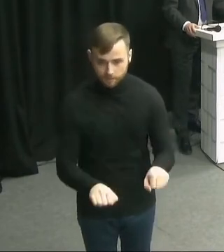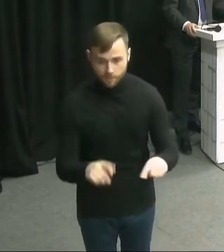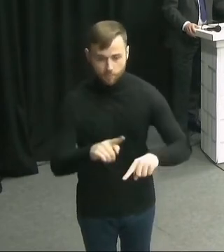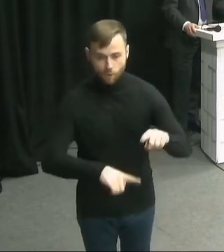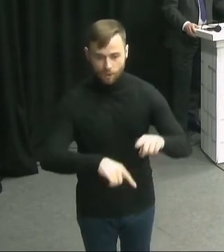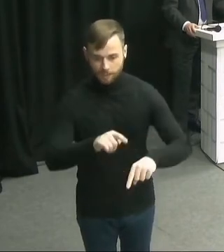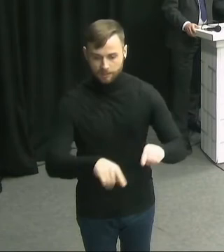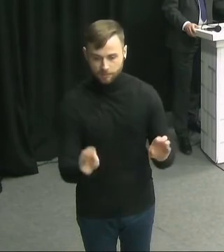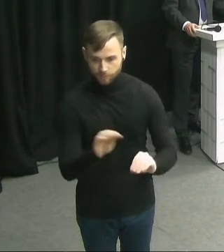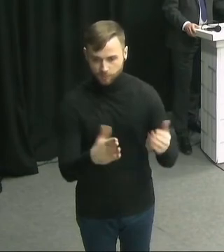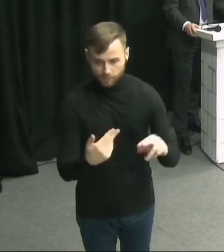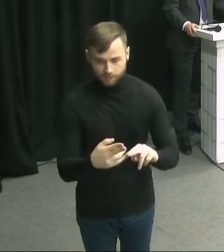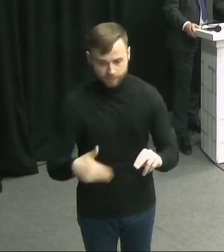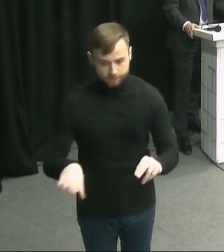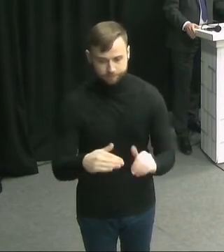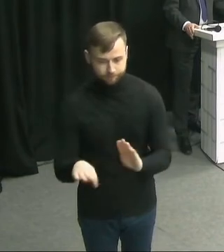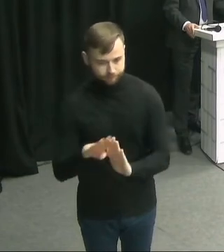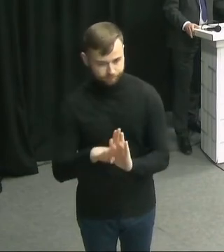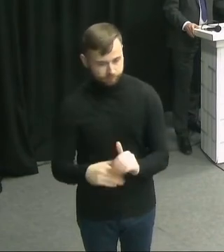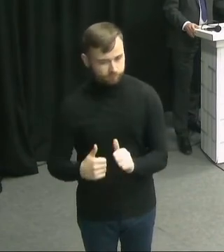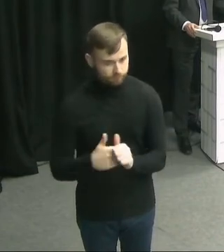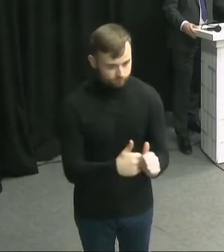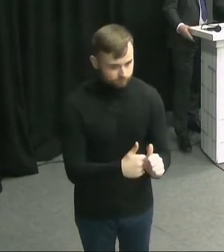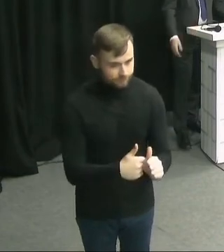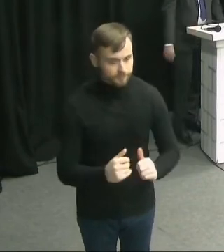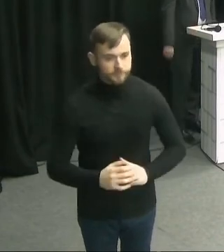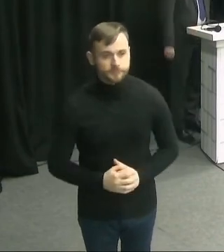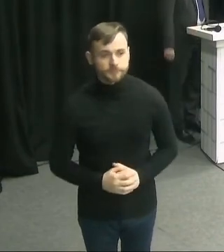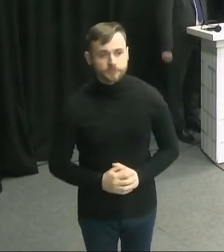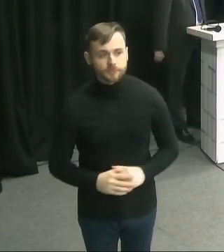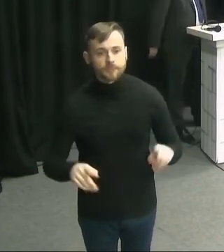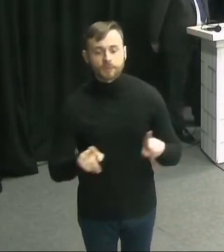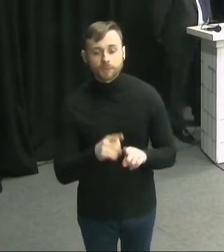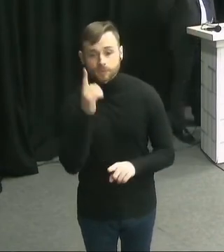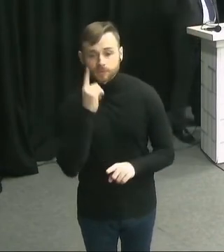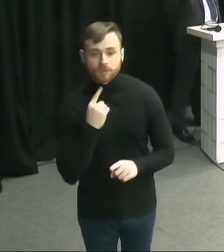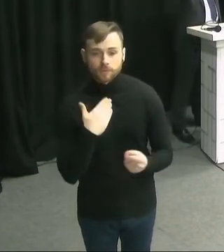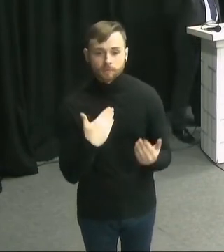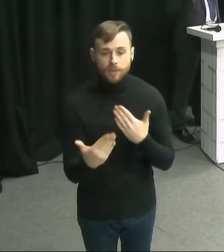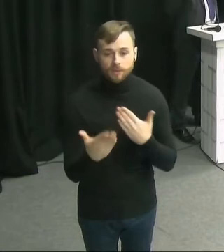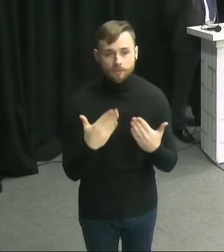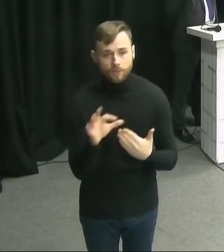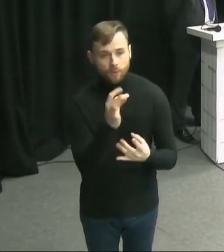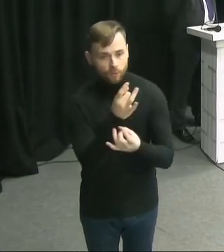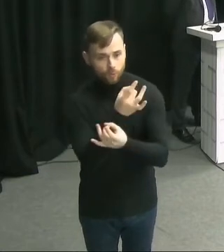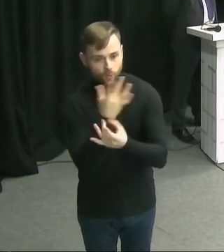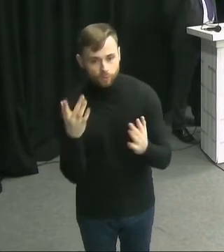We also want to introduce international elements to our studies, individual elements,